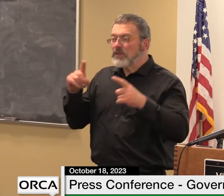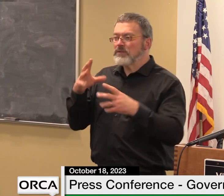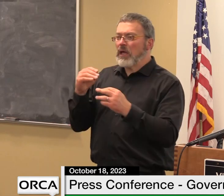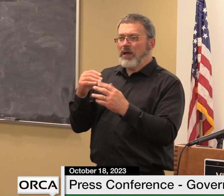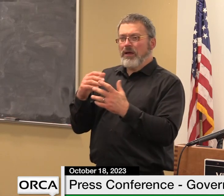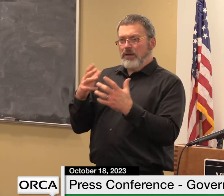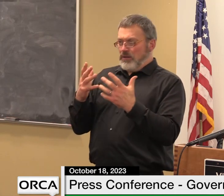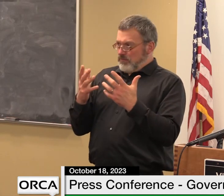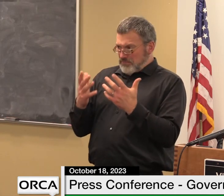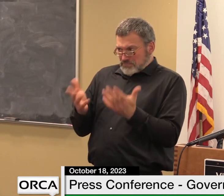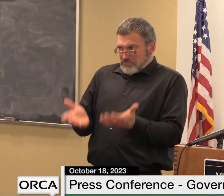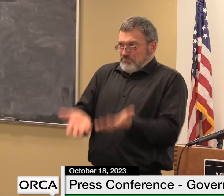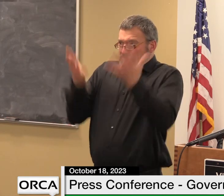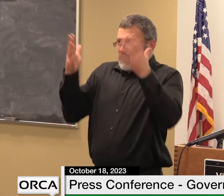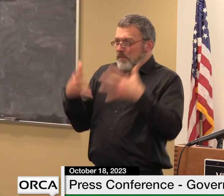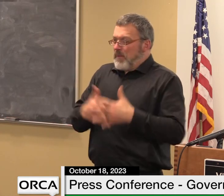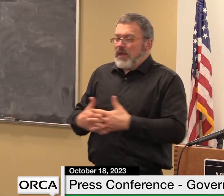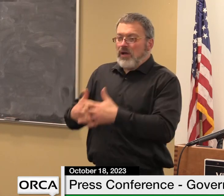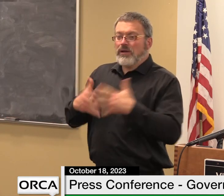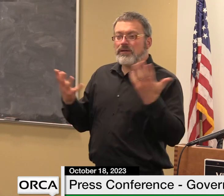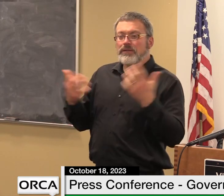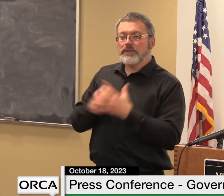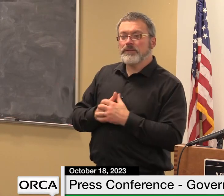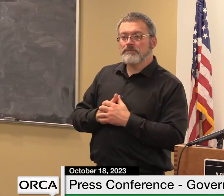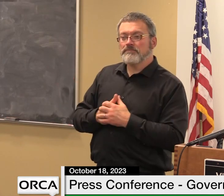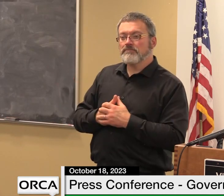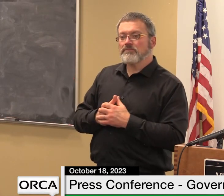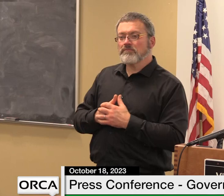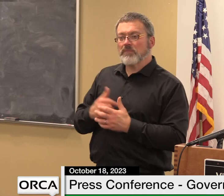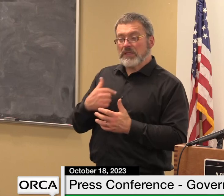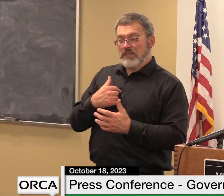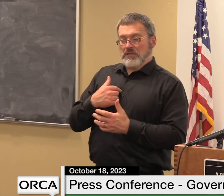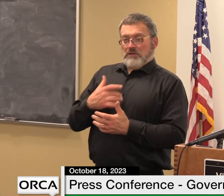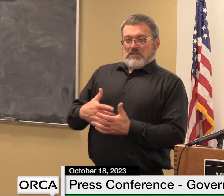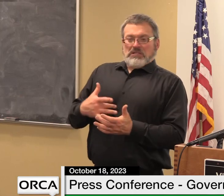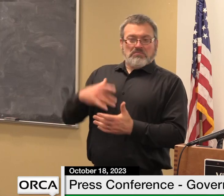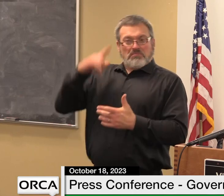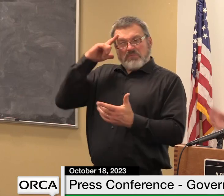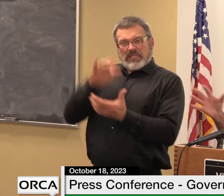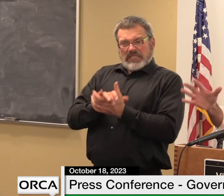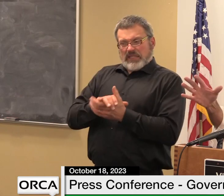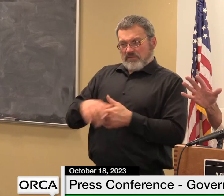states. And I do believe that there's enough of them.